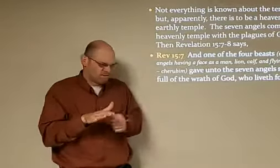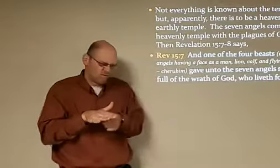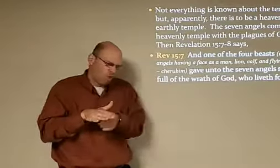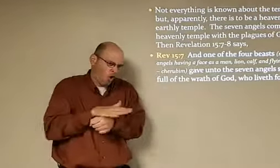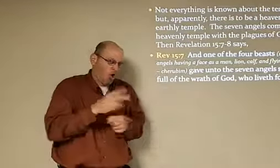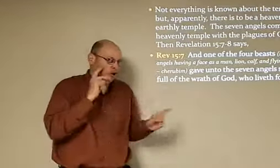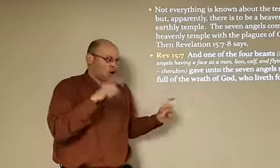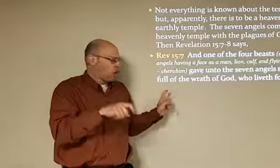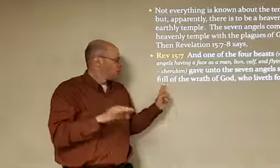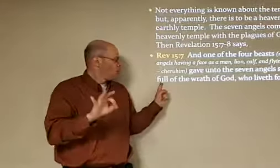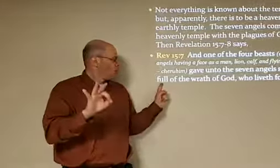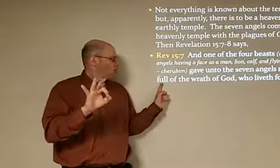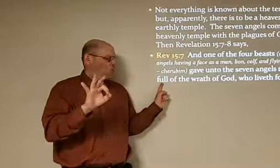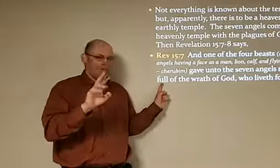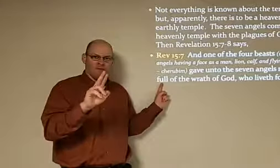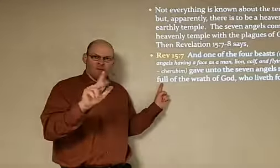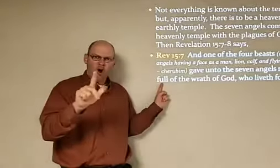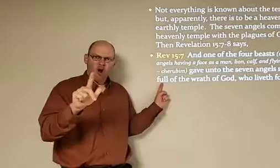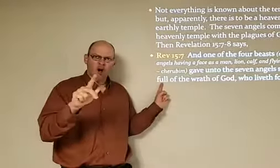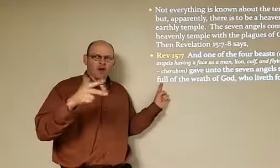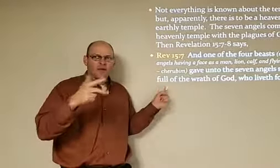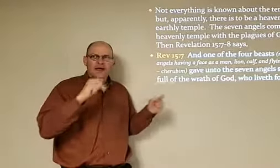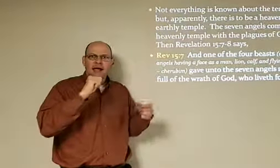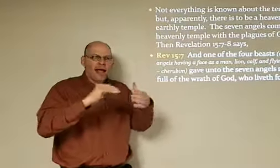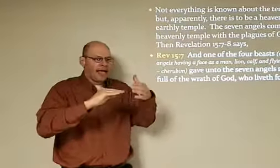who liveth forever and ever.